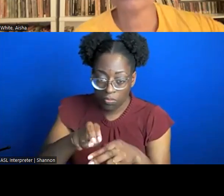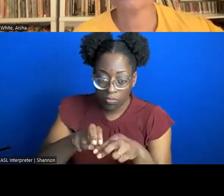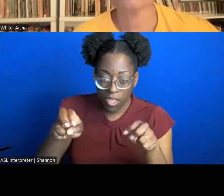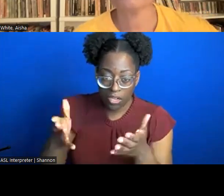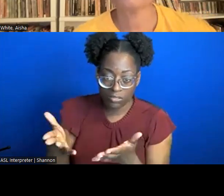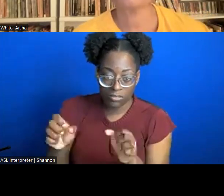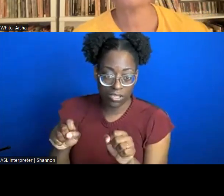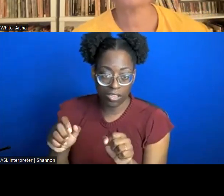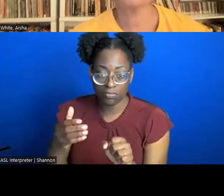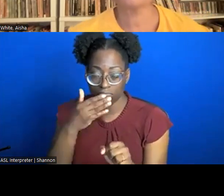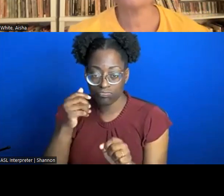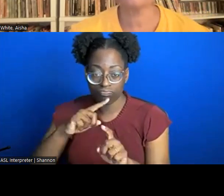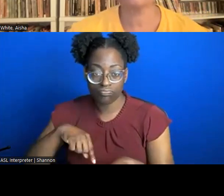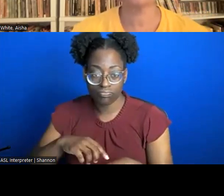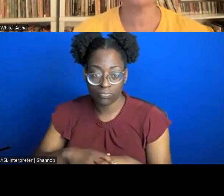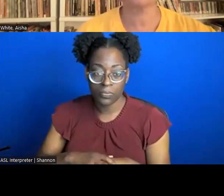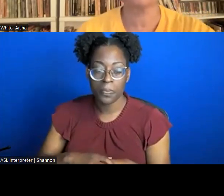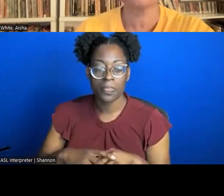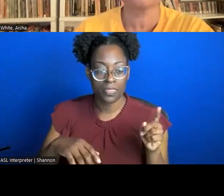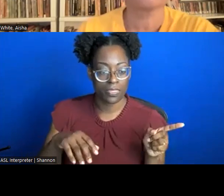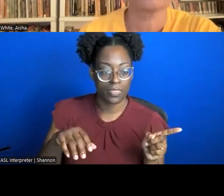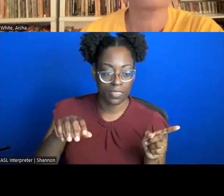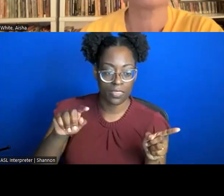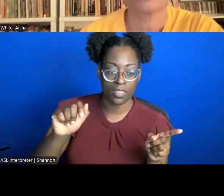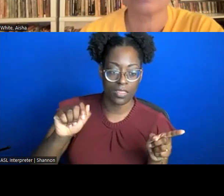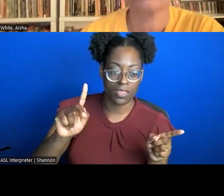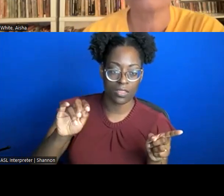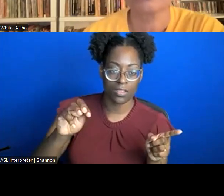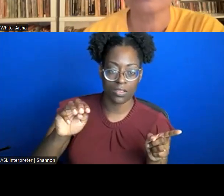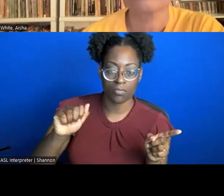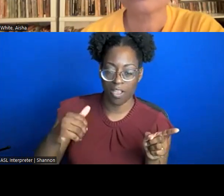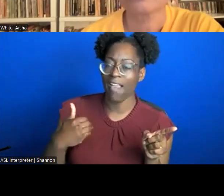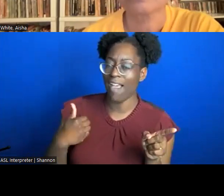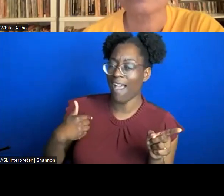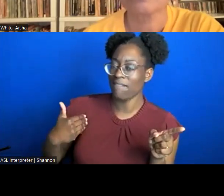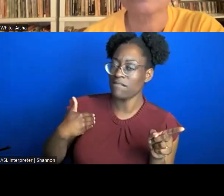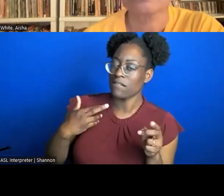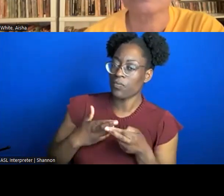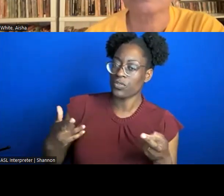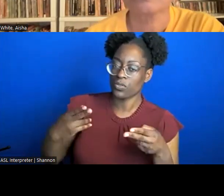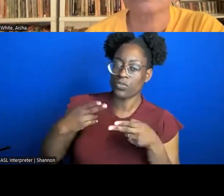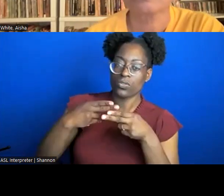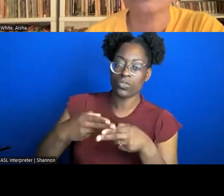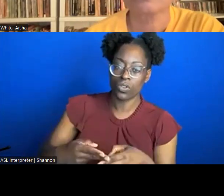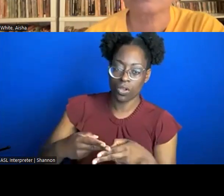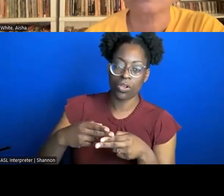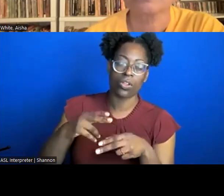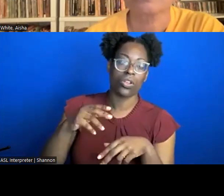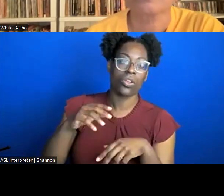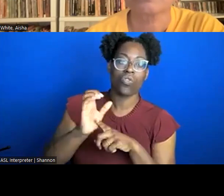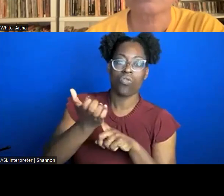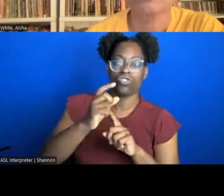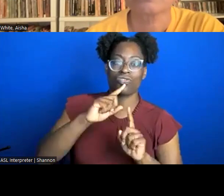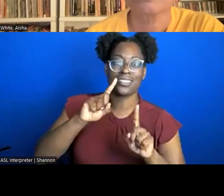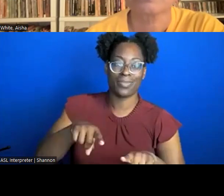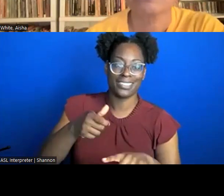Culturally Responsive Self-Care for Early Educators. And it's a wonderful book. Julie Nicholson is one of the